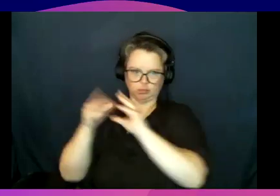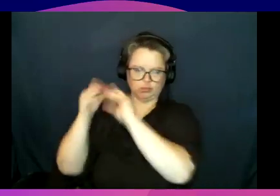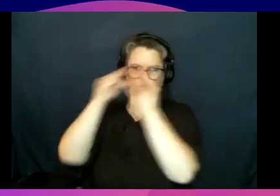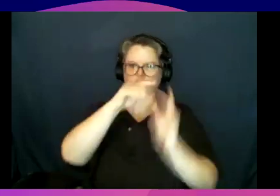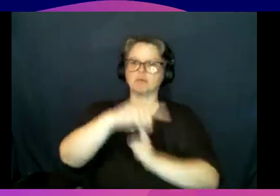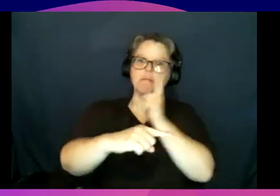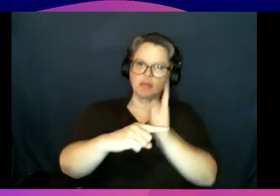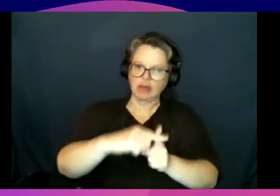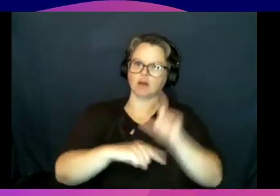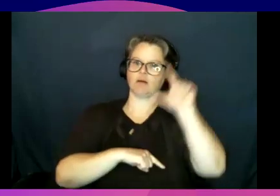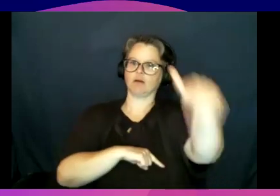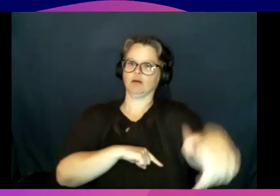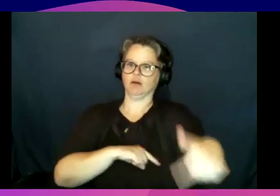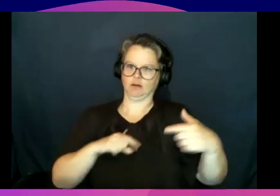webinar.